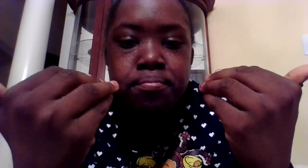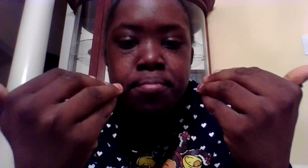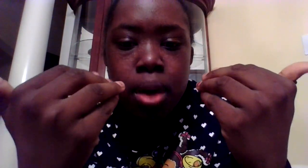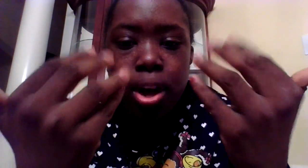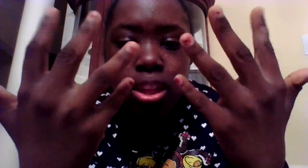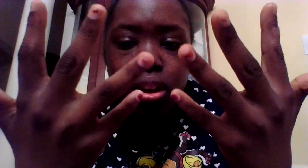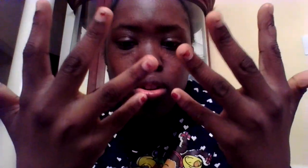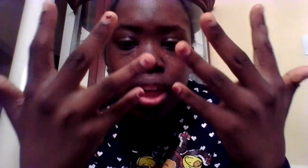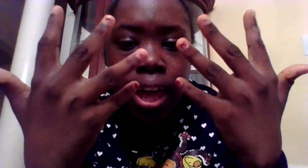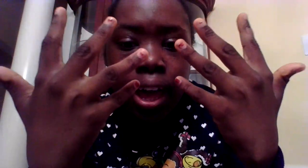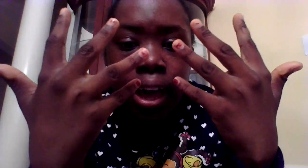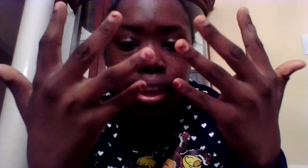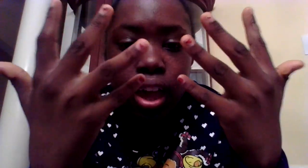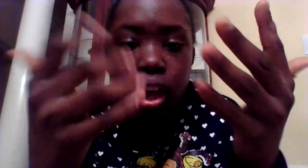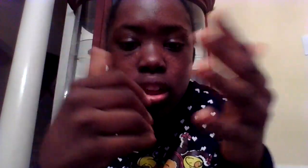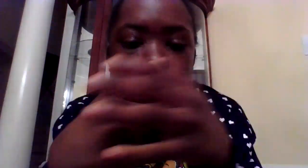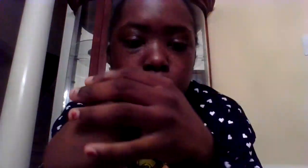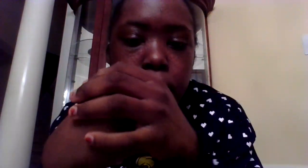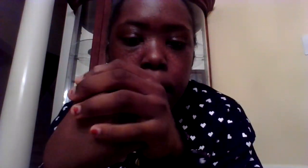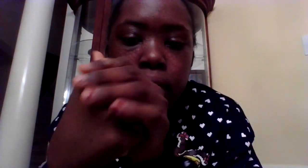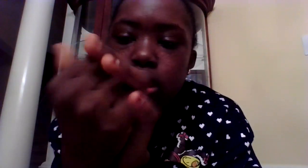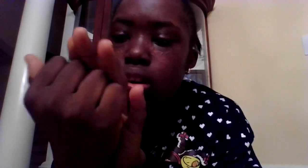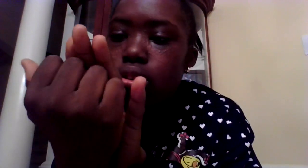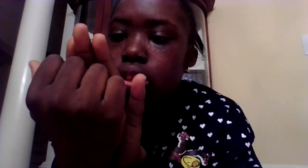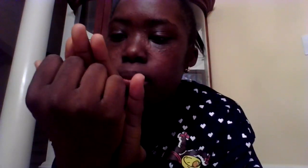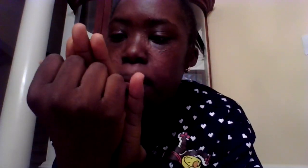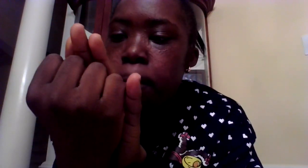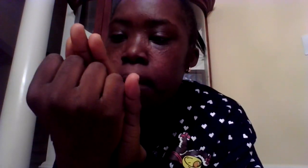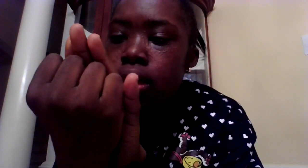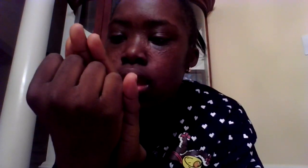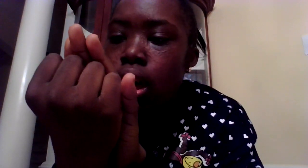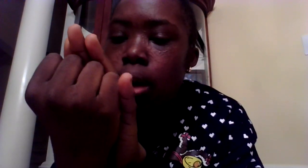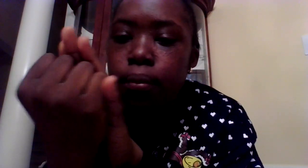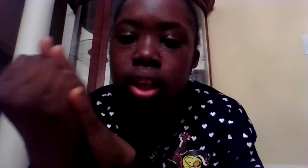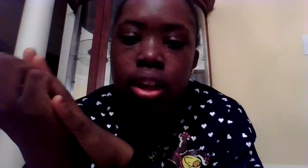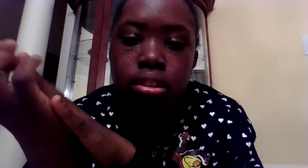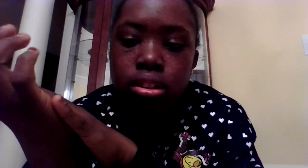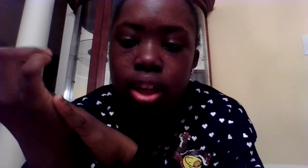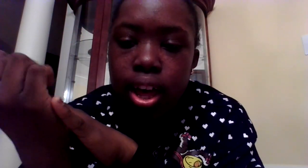pin my nose again. My nose messed up like since I